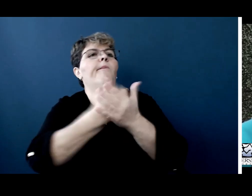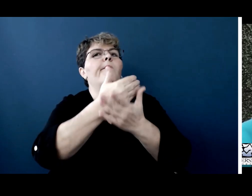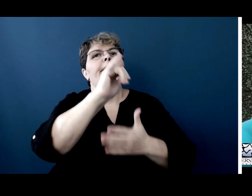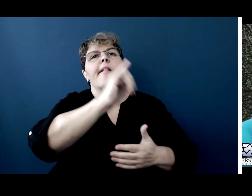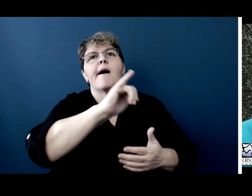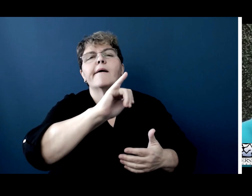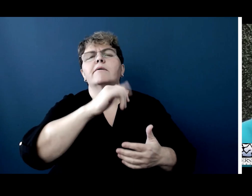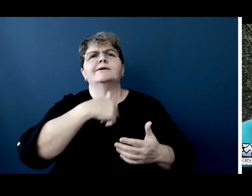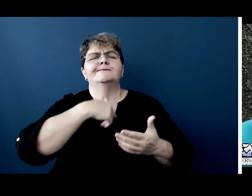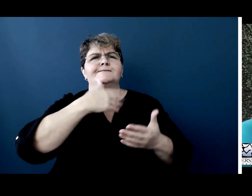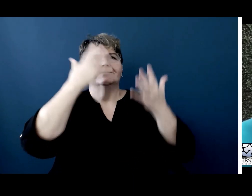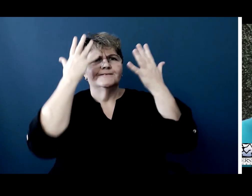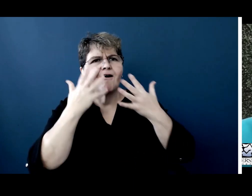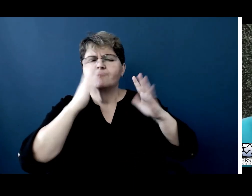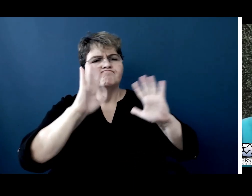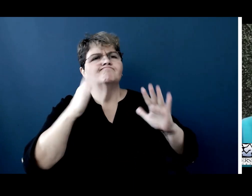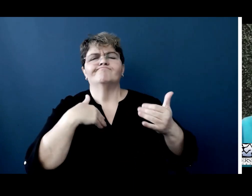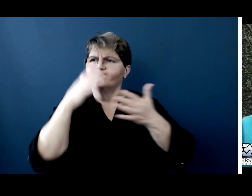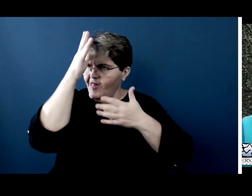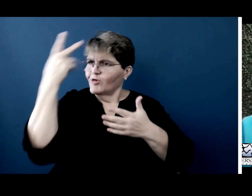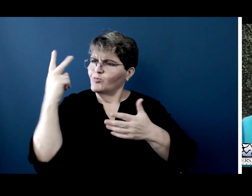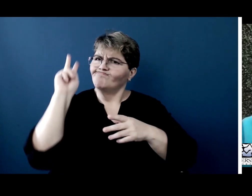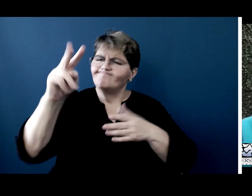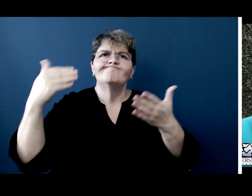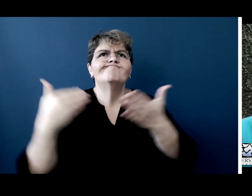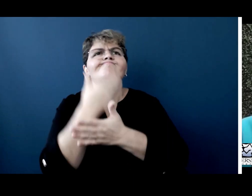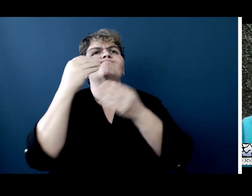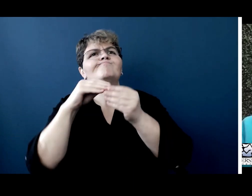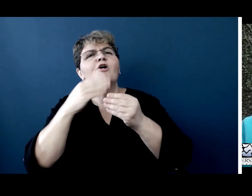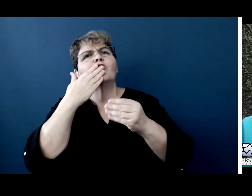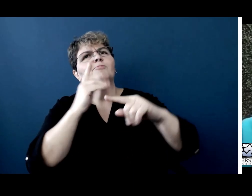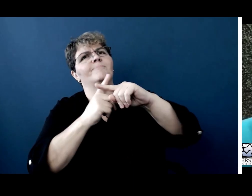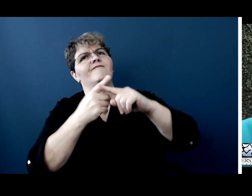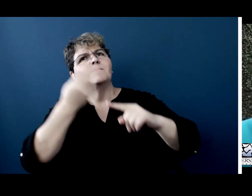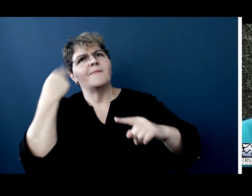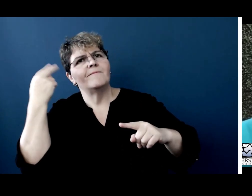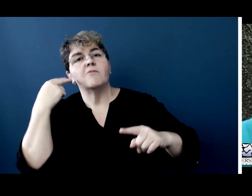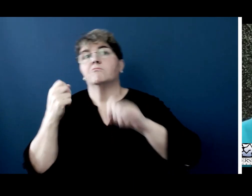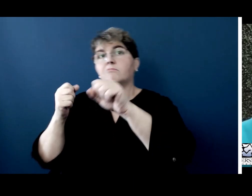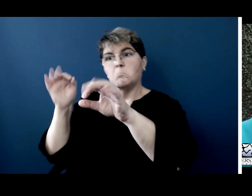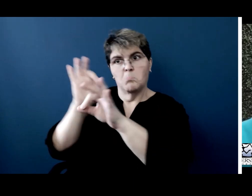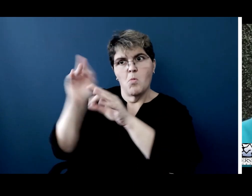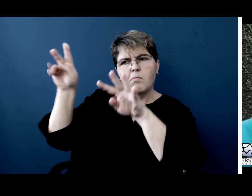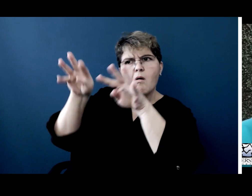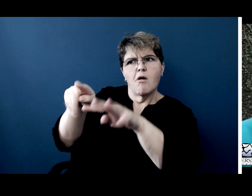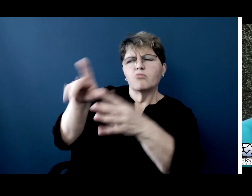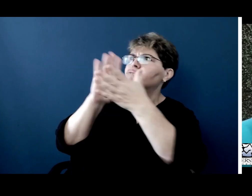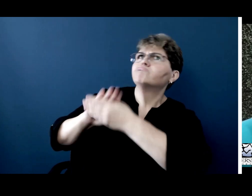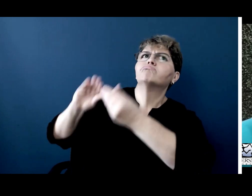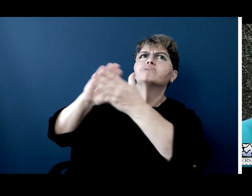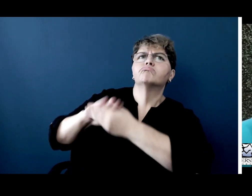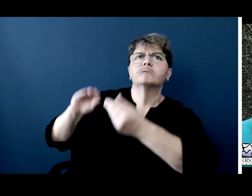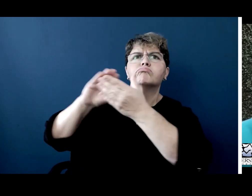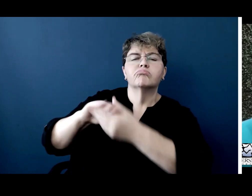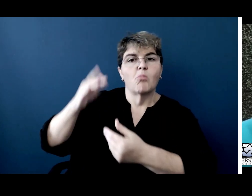new memories, Yeah, but also kind of like paying Yeah. tribute to the old memories. yeah, I gotta make some new memories, Yeah. try to